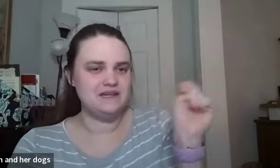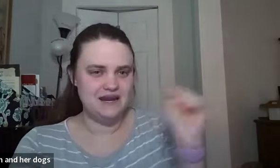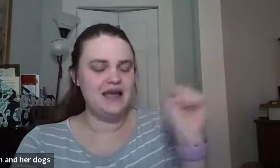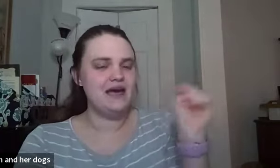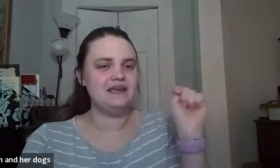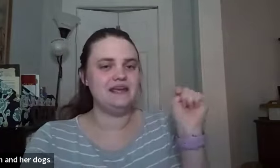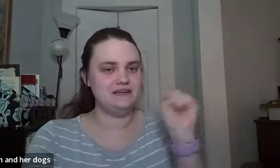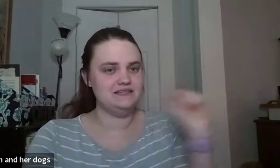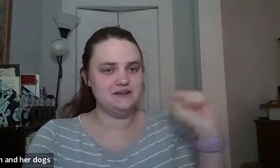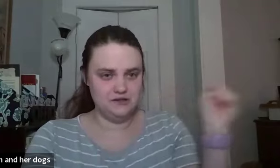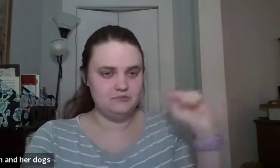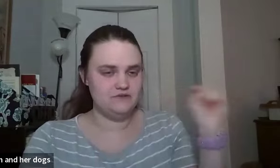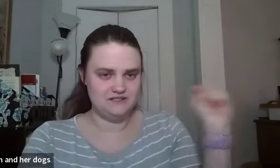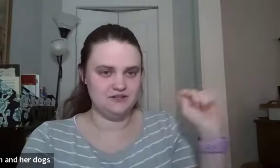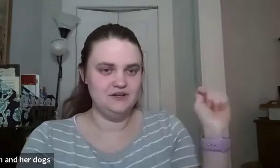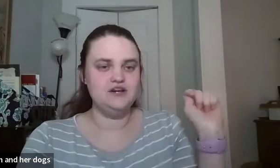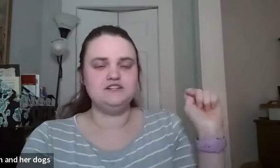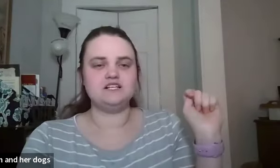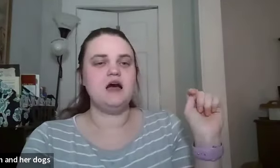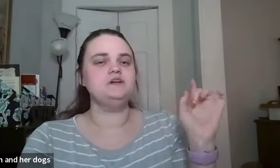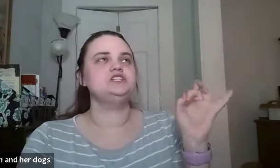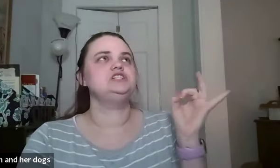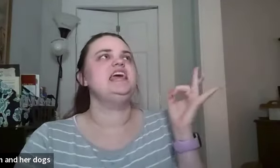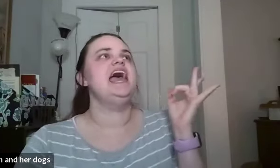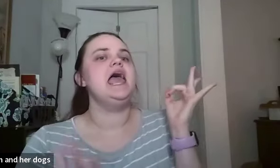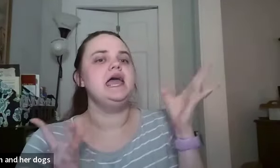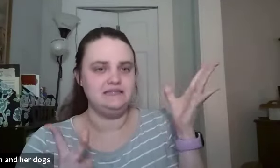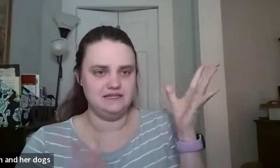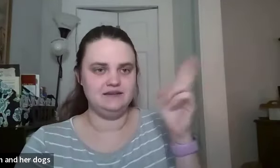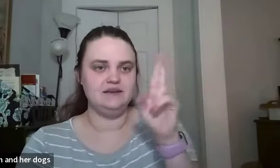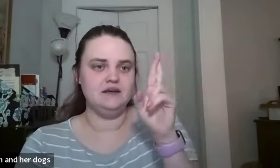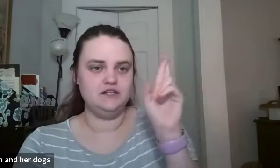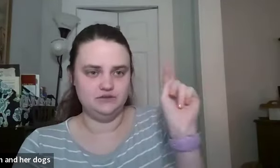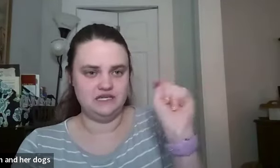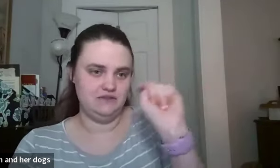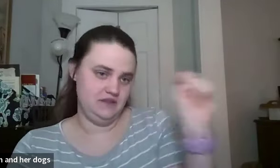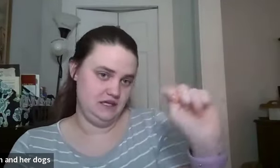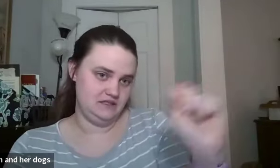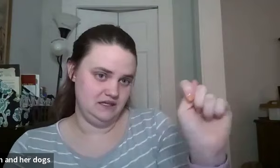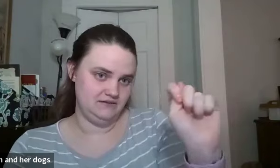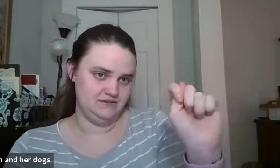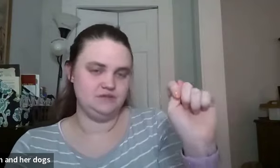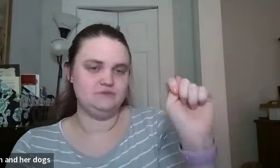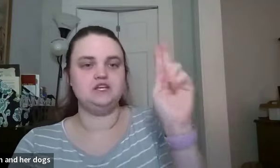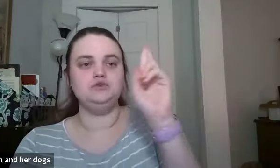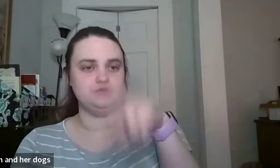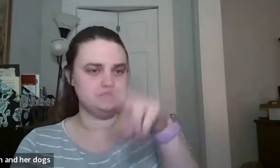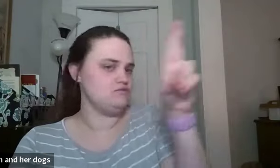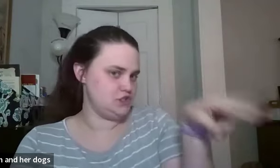forget, I had an ASL professor talked about how much she hated using the T. She was like, you use